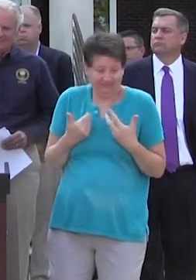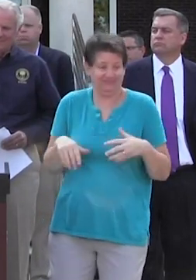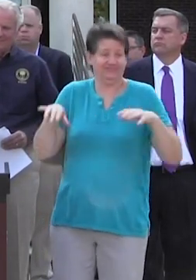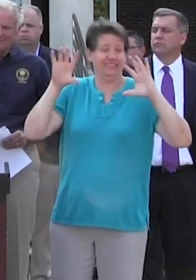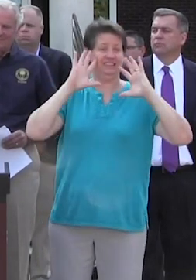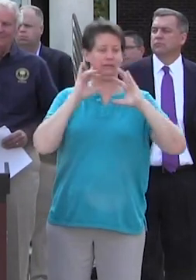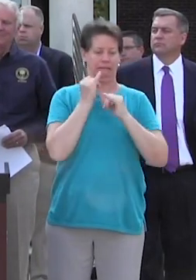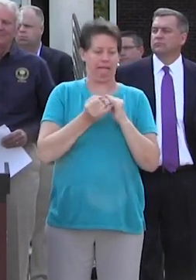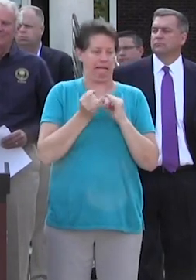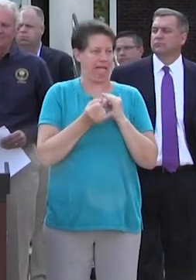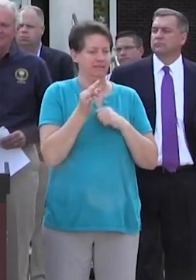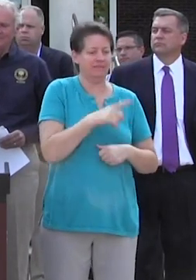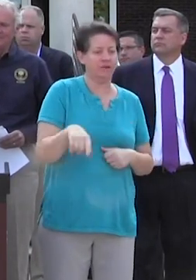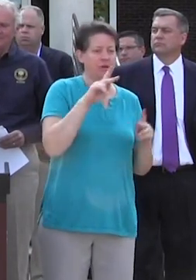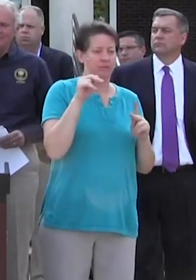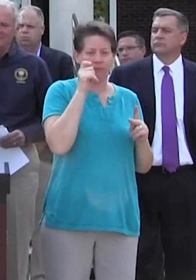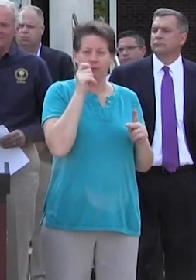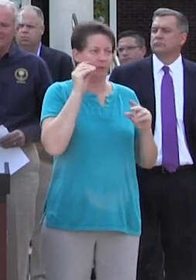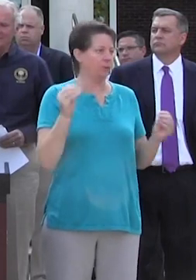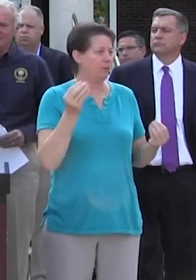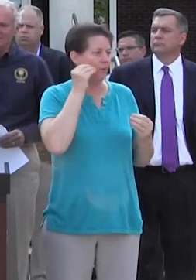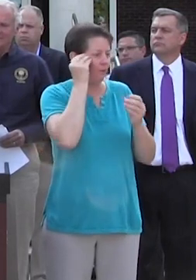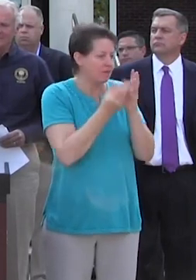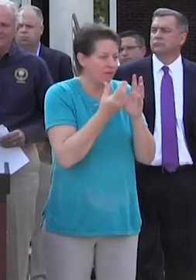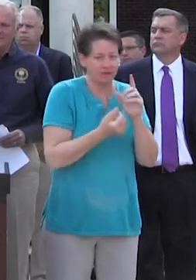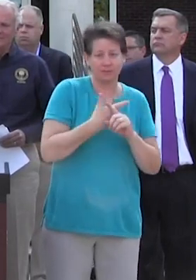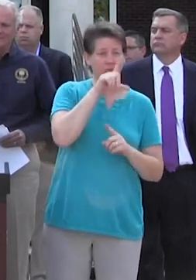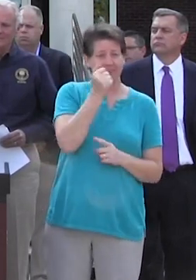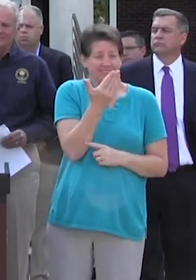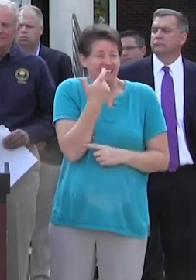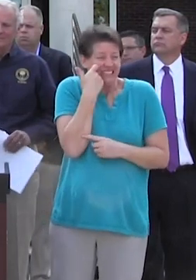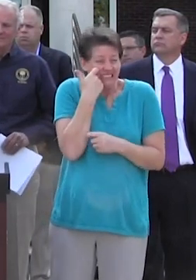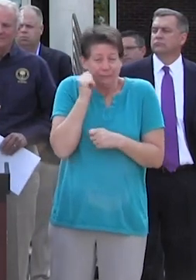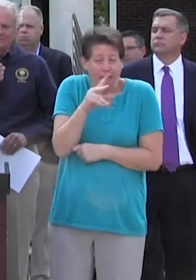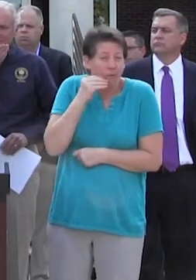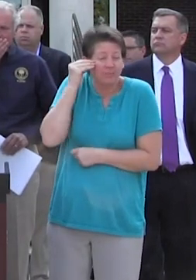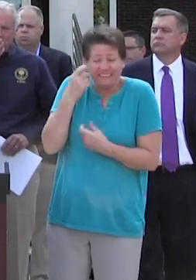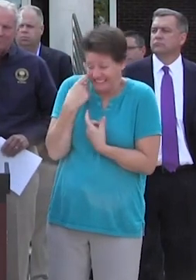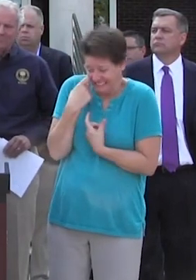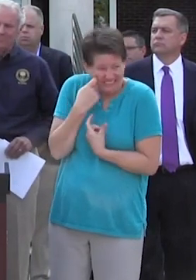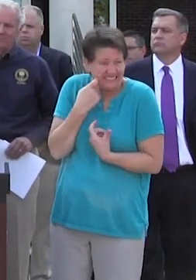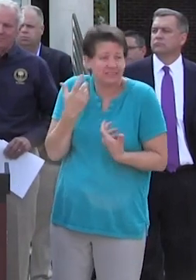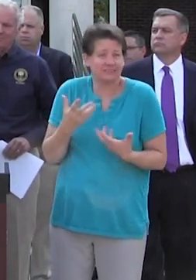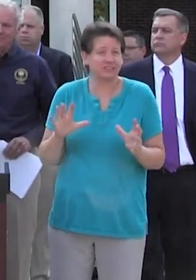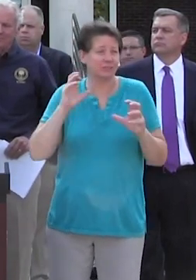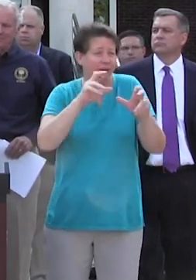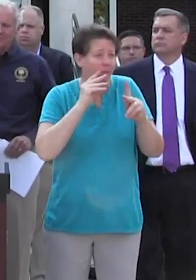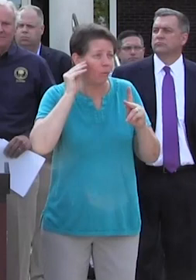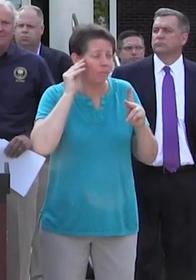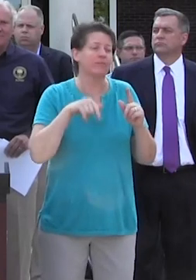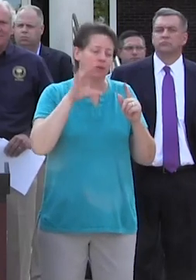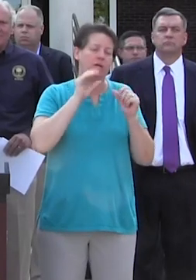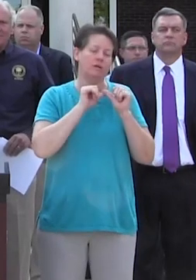last of those refugees from the floods of 2015 back home. So this is going to be a long